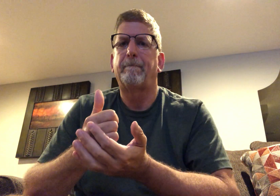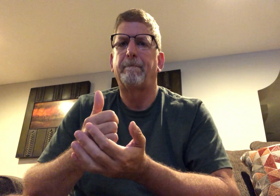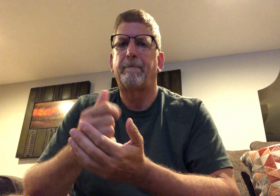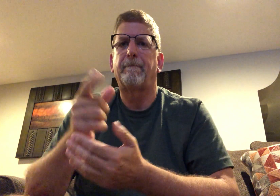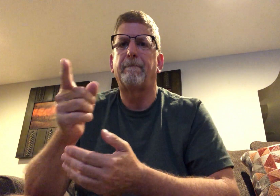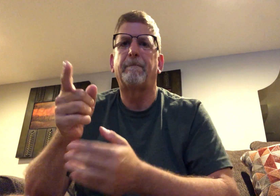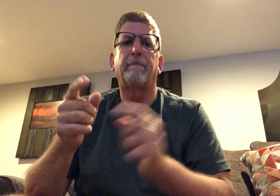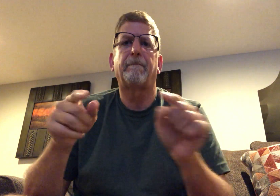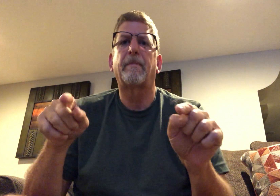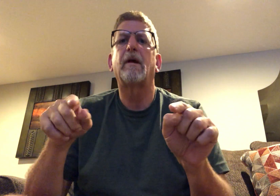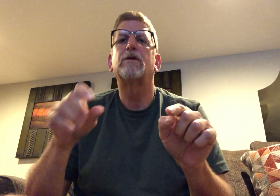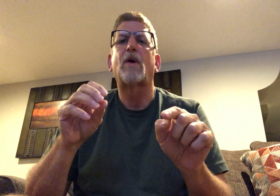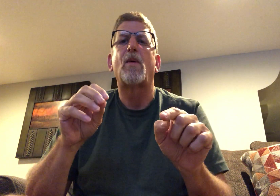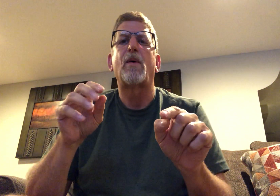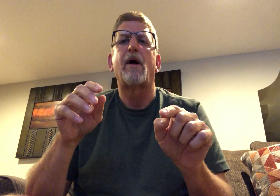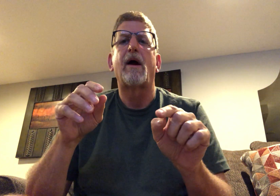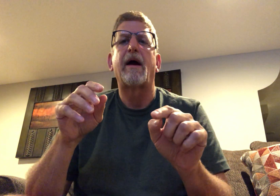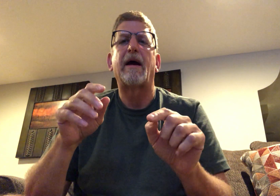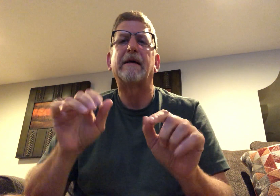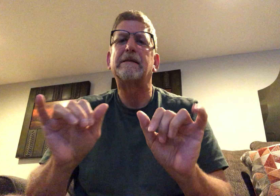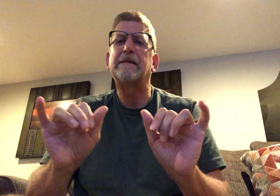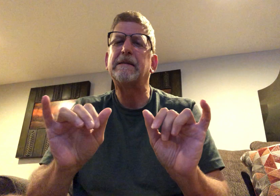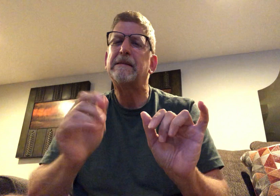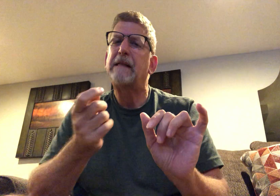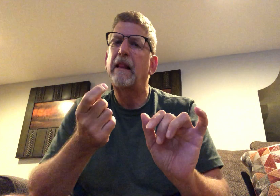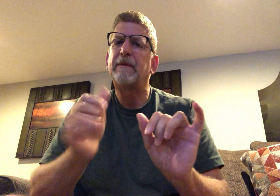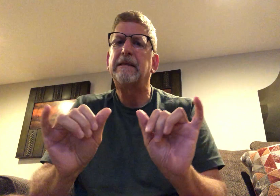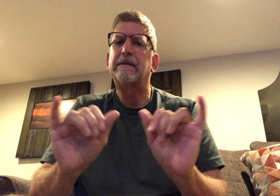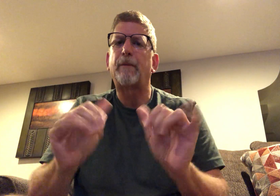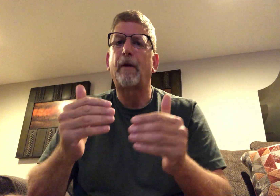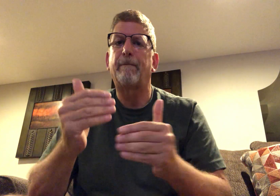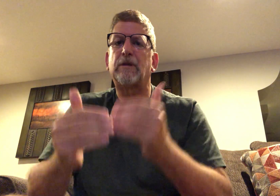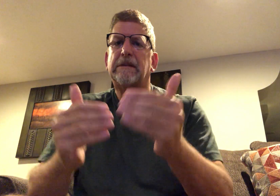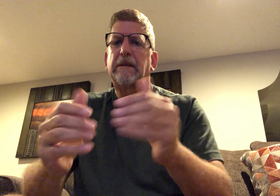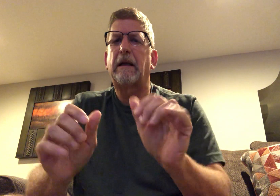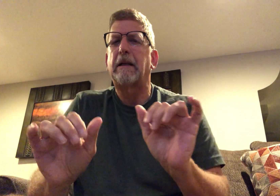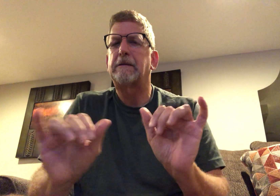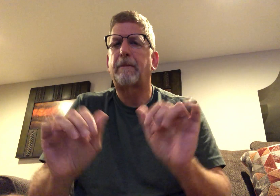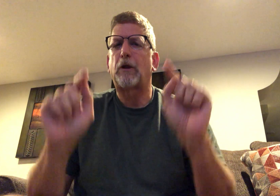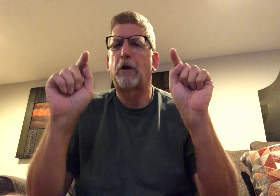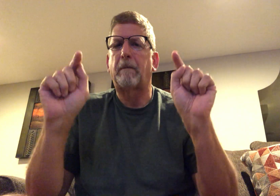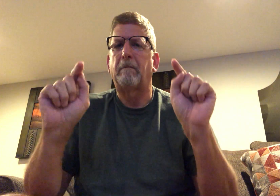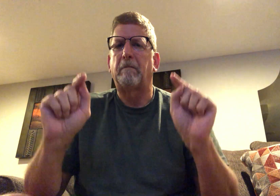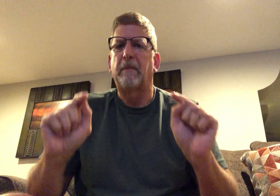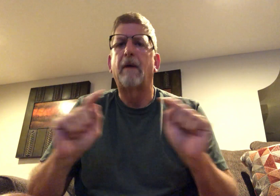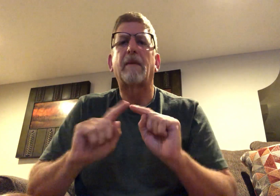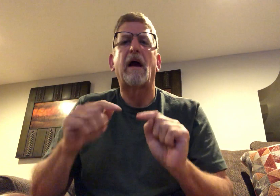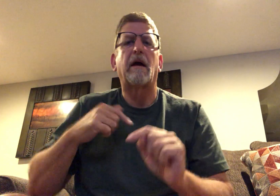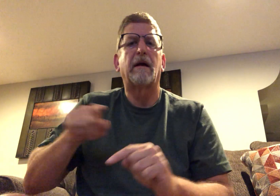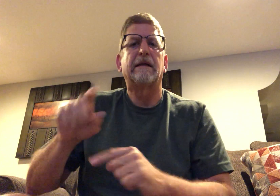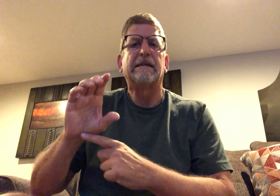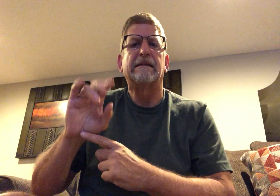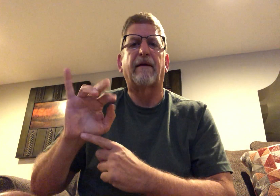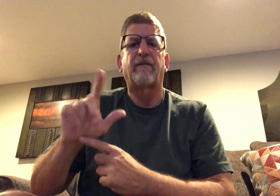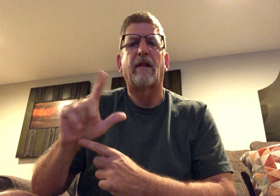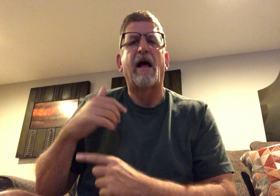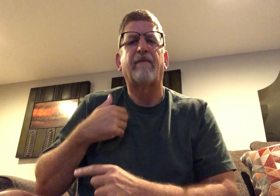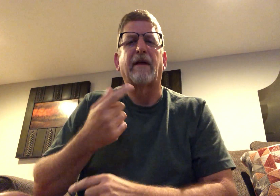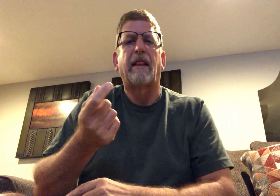Golden Corrals, carved New York strip and jumbo butterfly shrimp. Make me feel like a real New Yorker. Hey, I'm eating here. New York strip